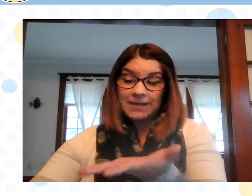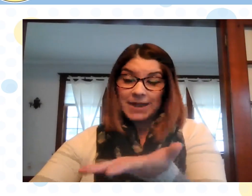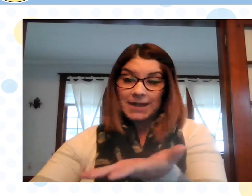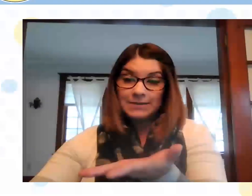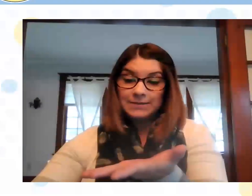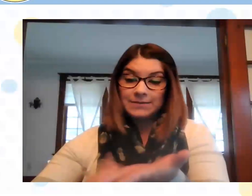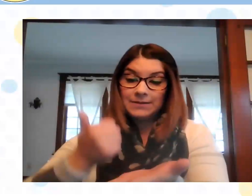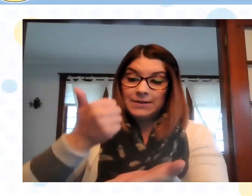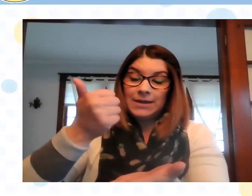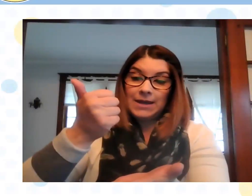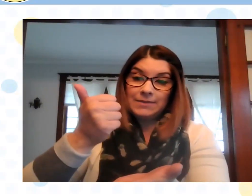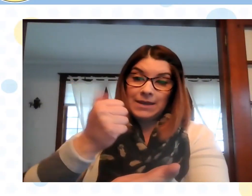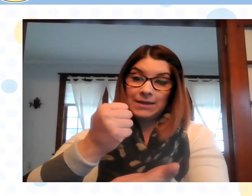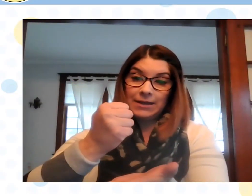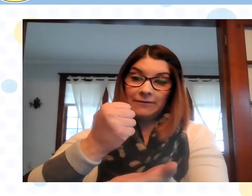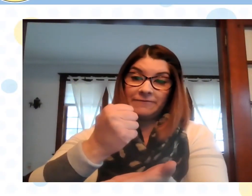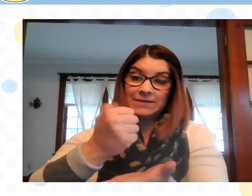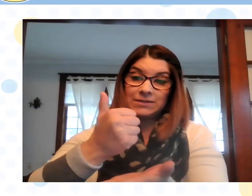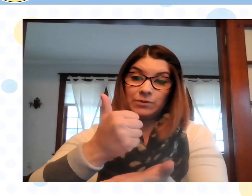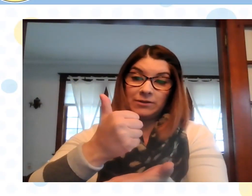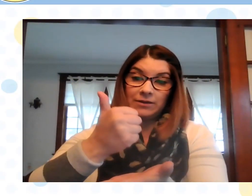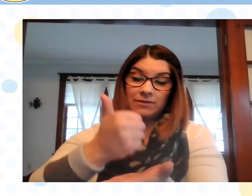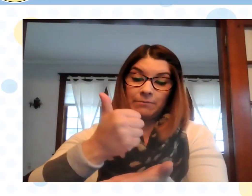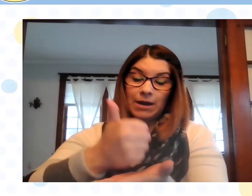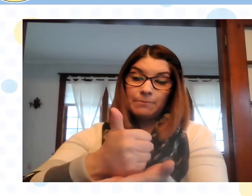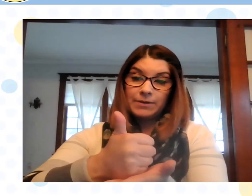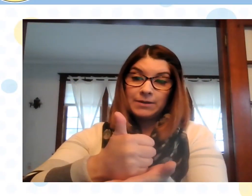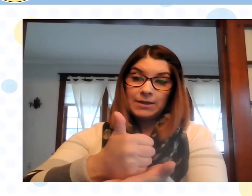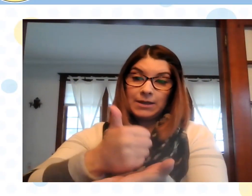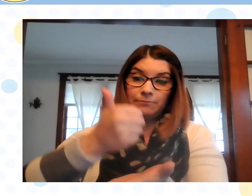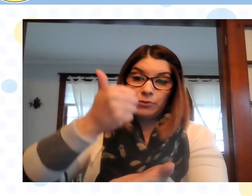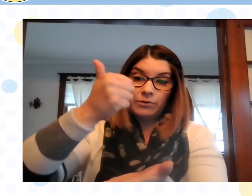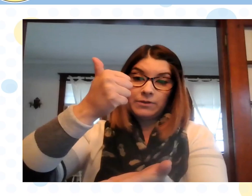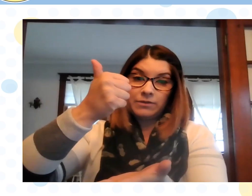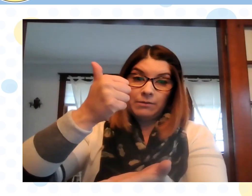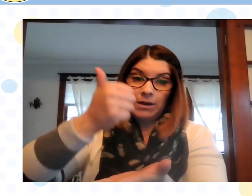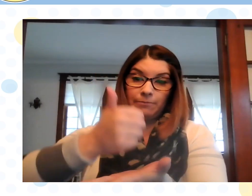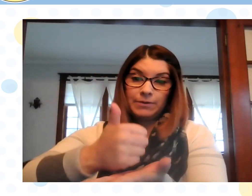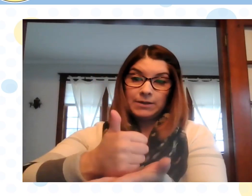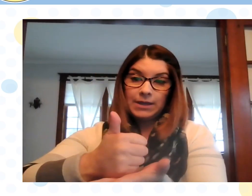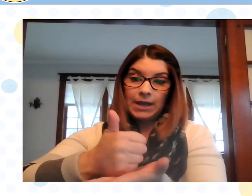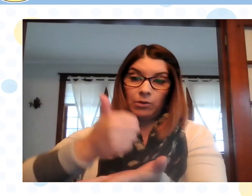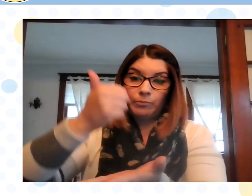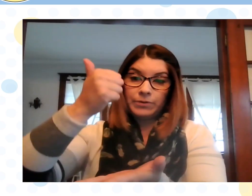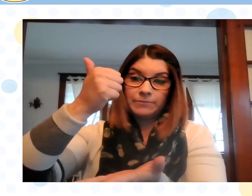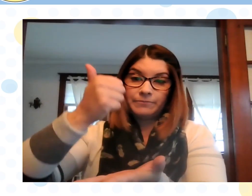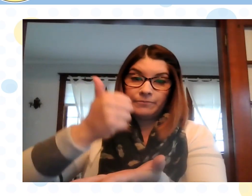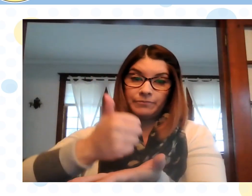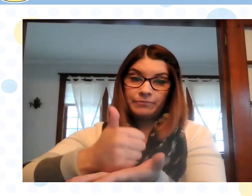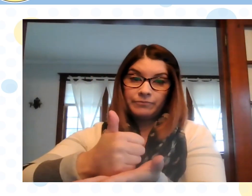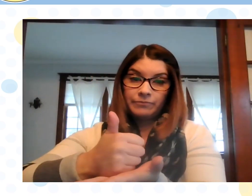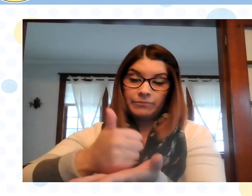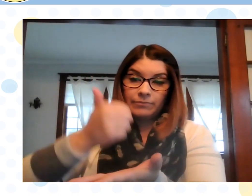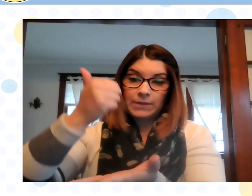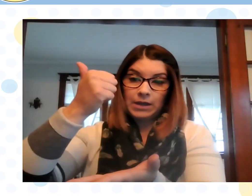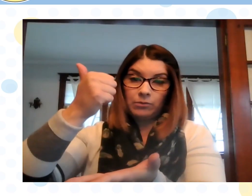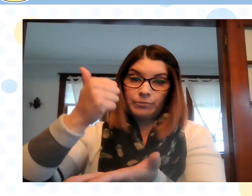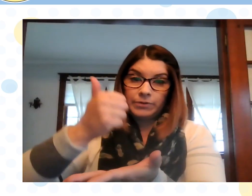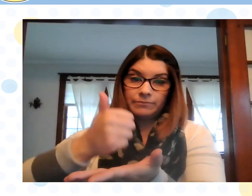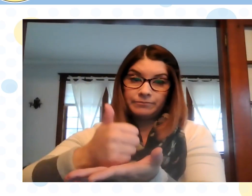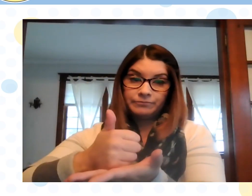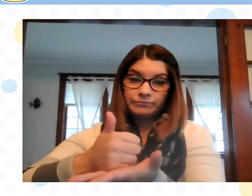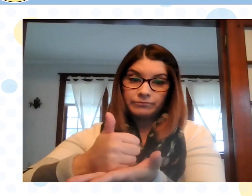flat hand and then a fist with a thumb up and pull the thumb up. Help.